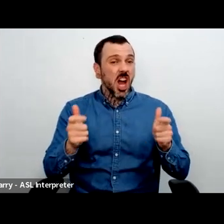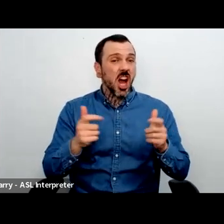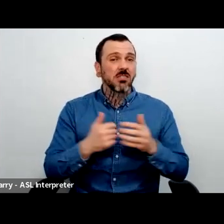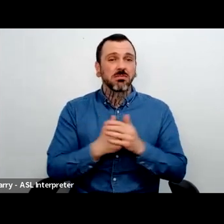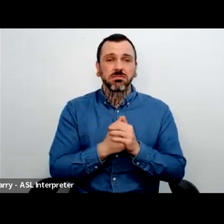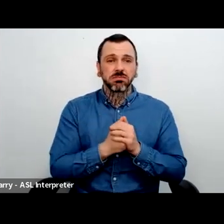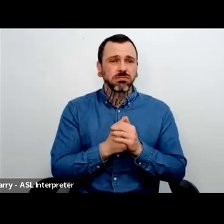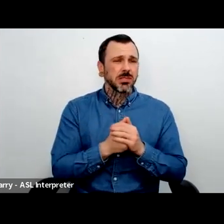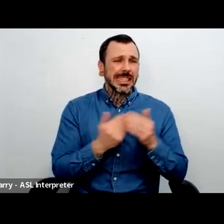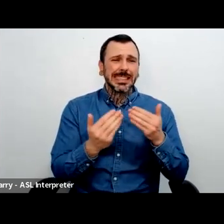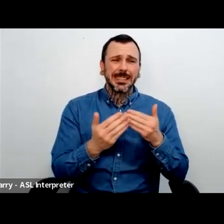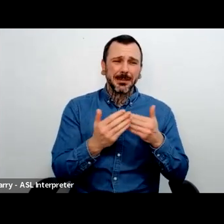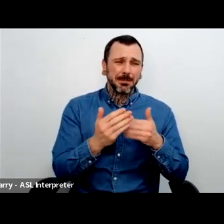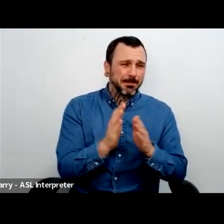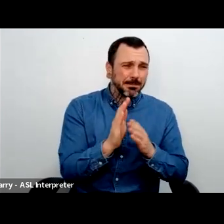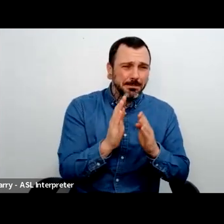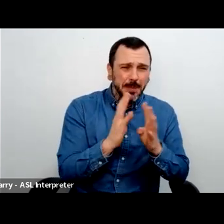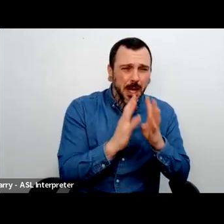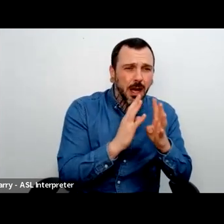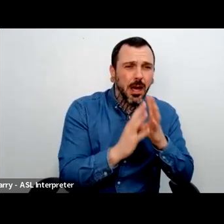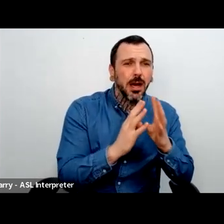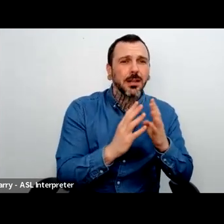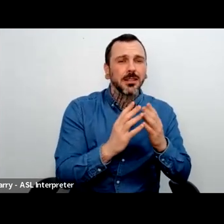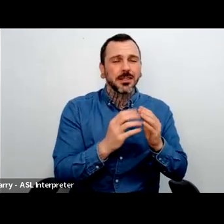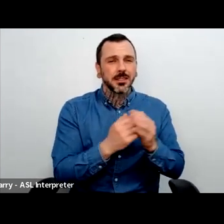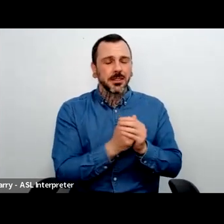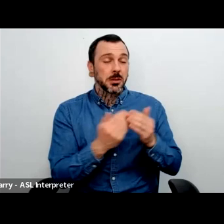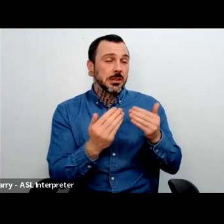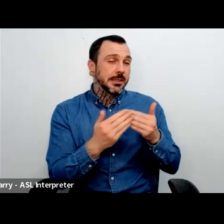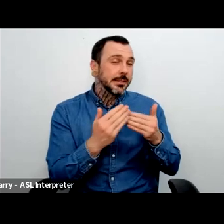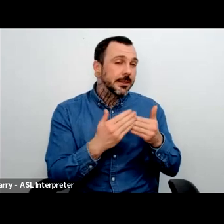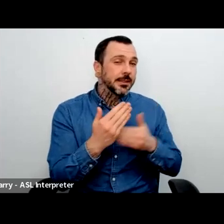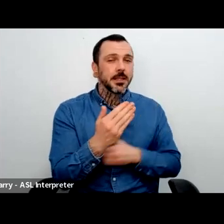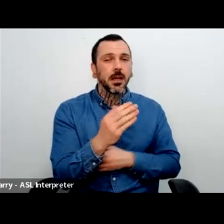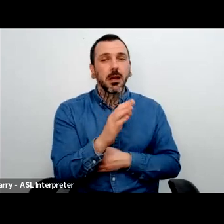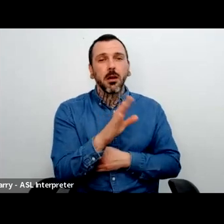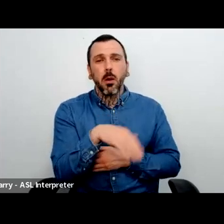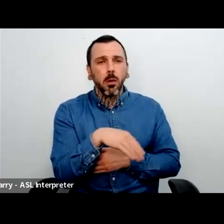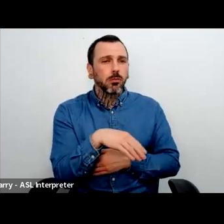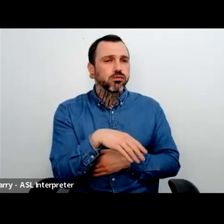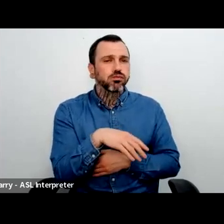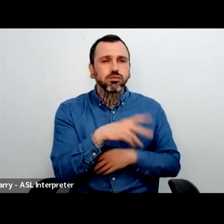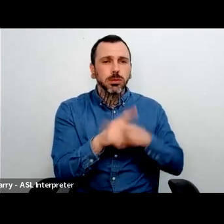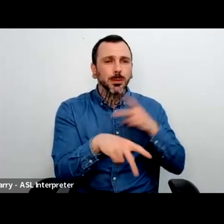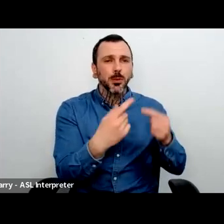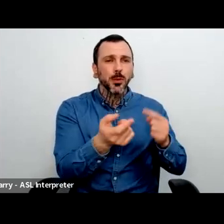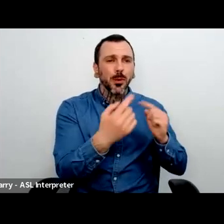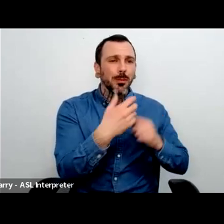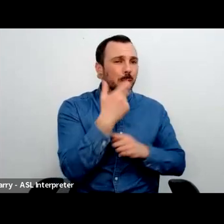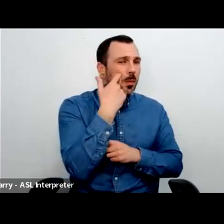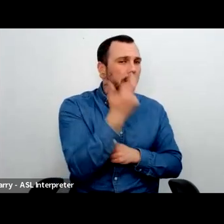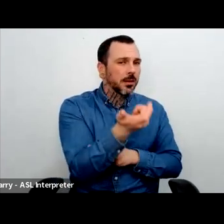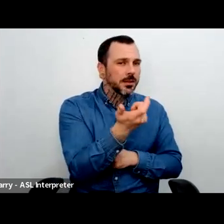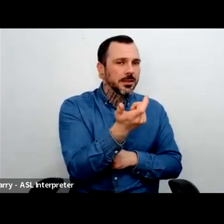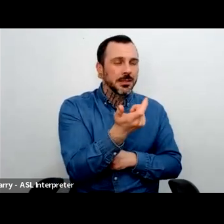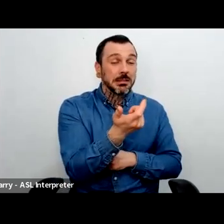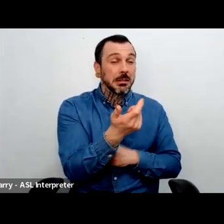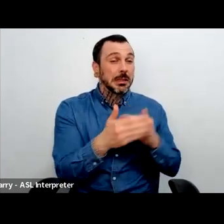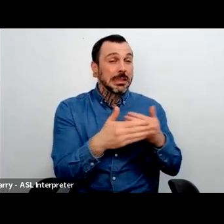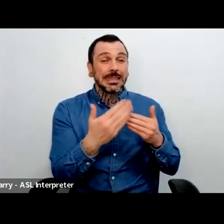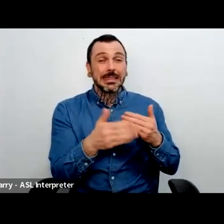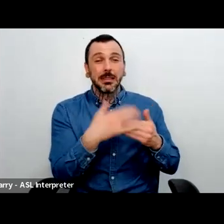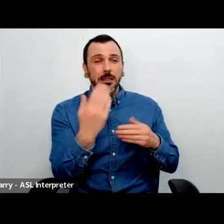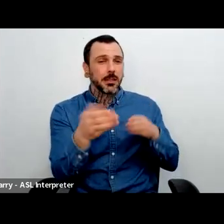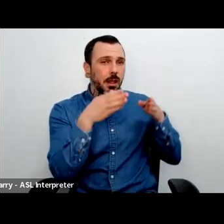to forget about people living outside of major centers, thinking about people, you know,